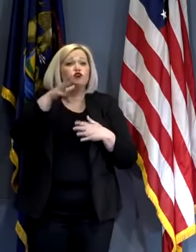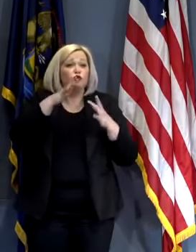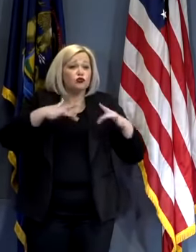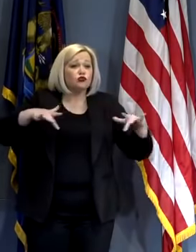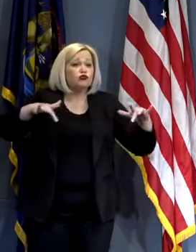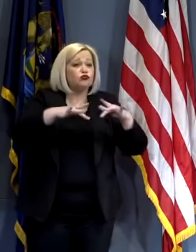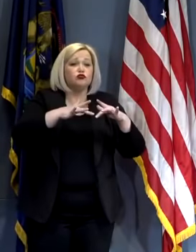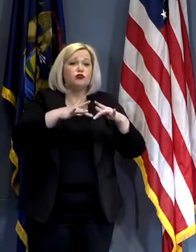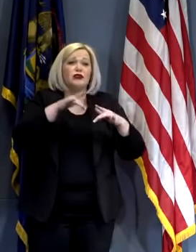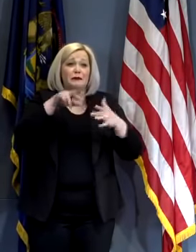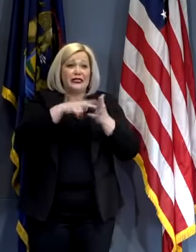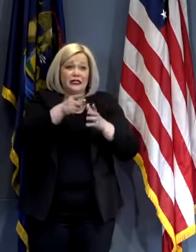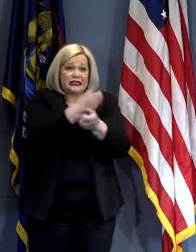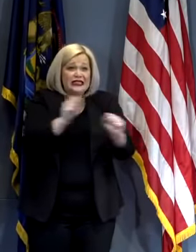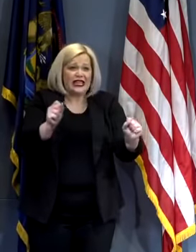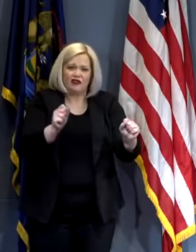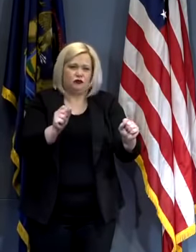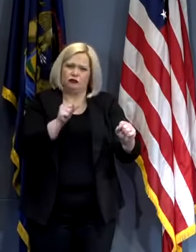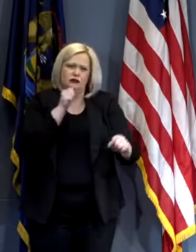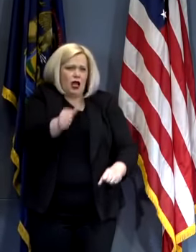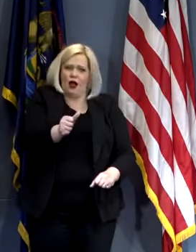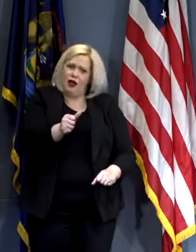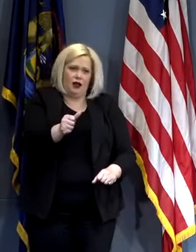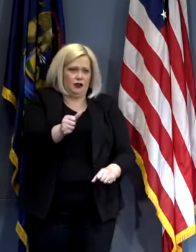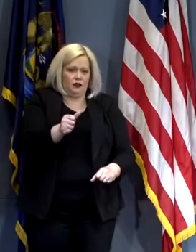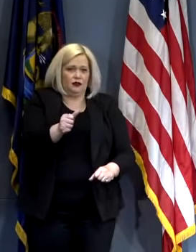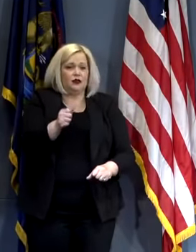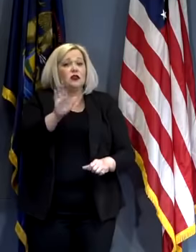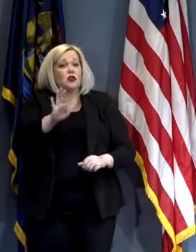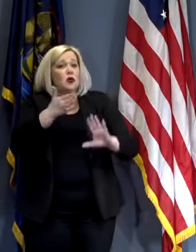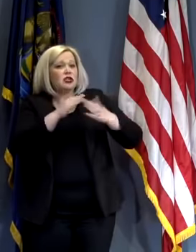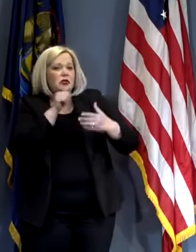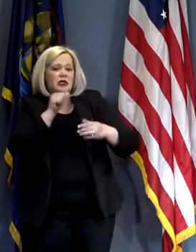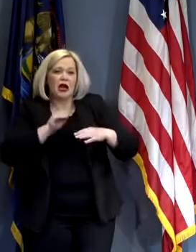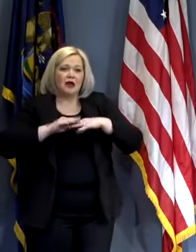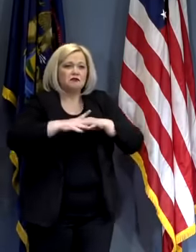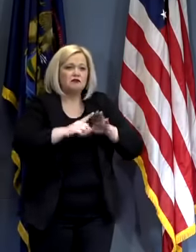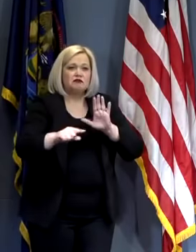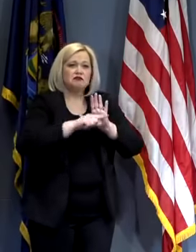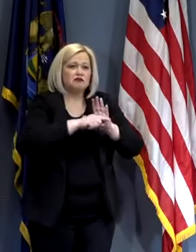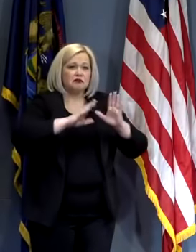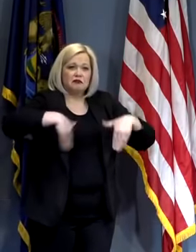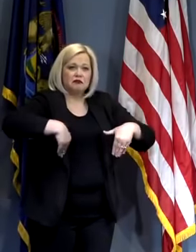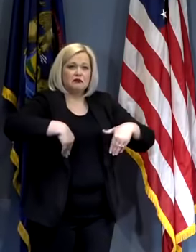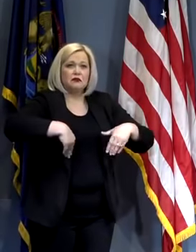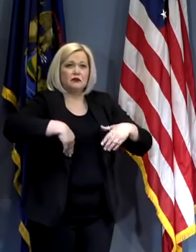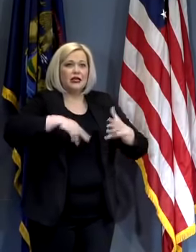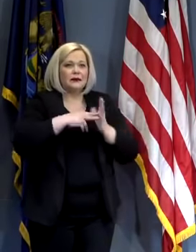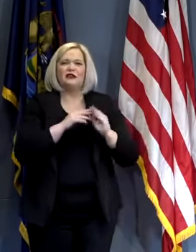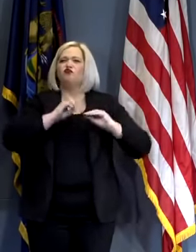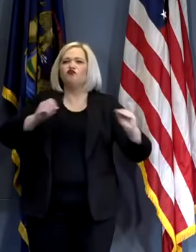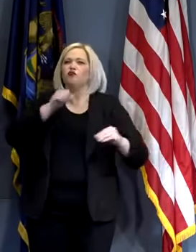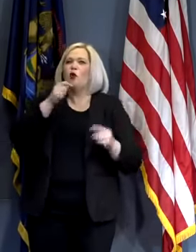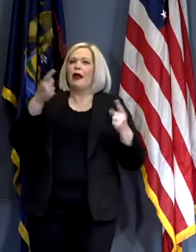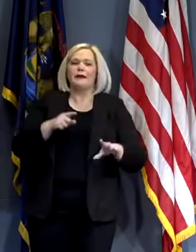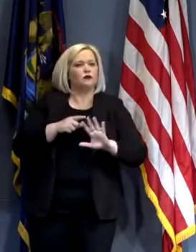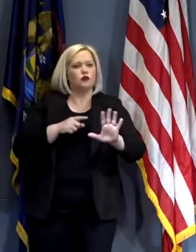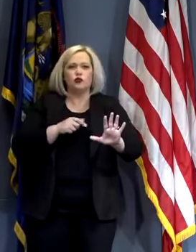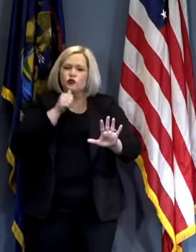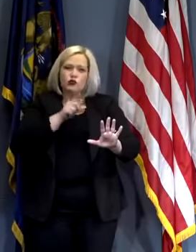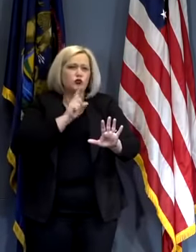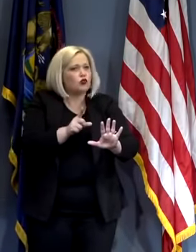virus. Just because it's not shown up in your community yet doesn't mean that it's not already there. And that's why every one of